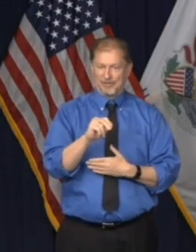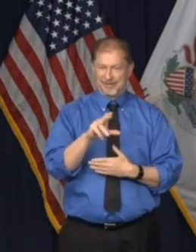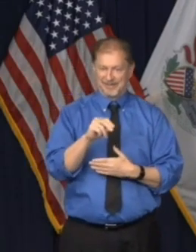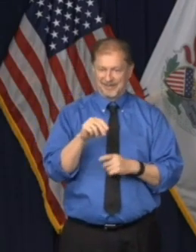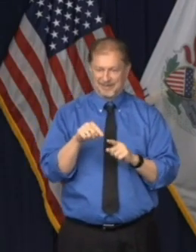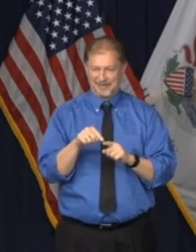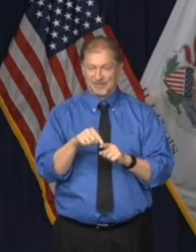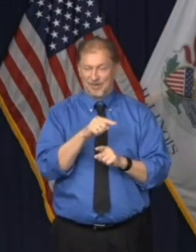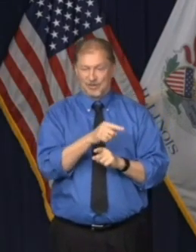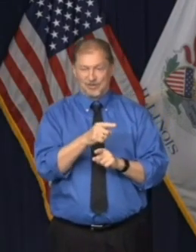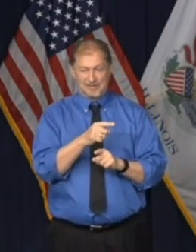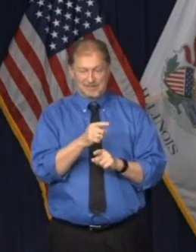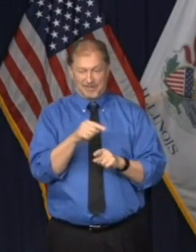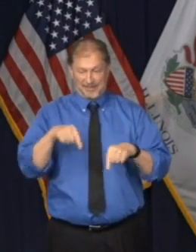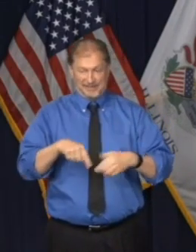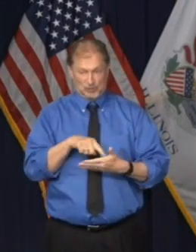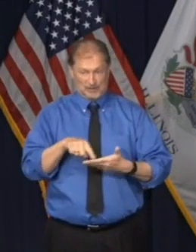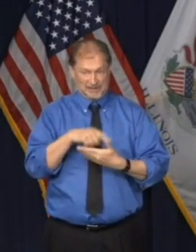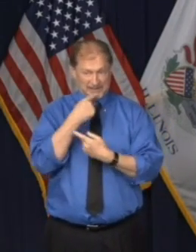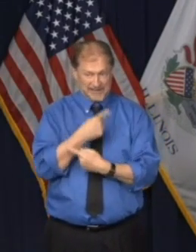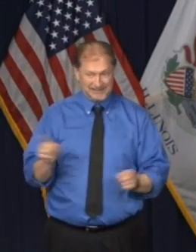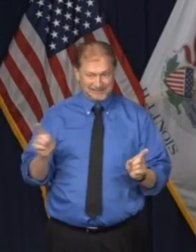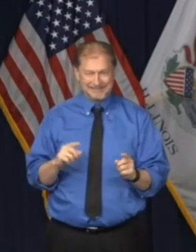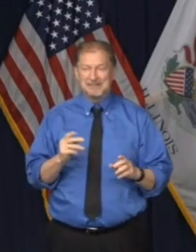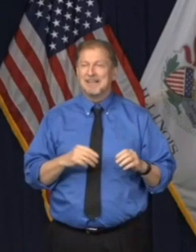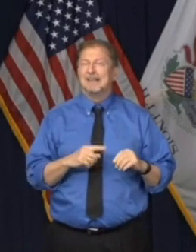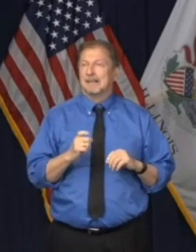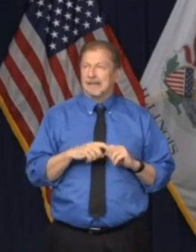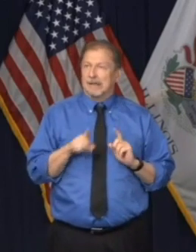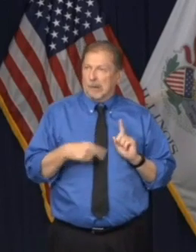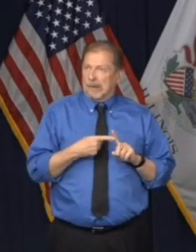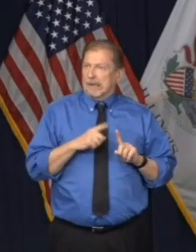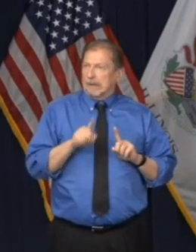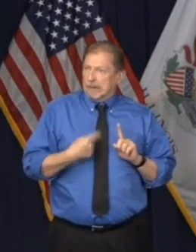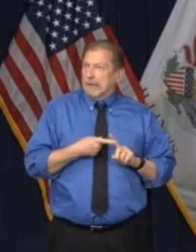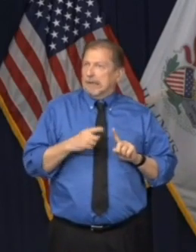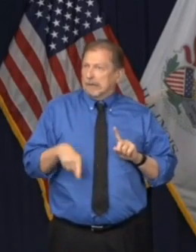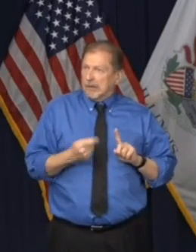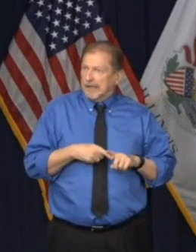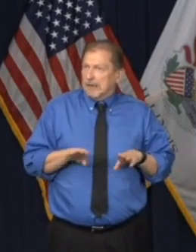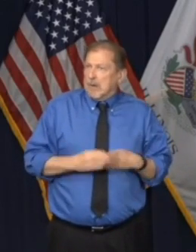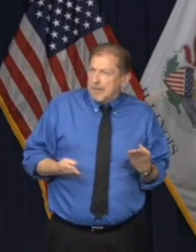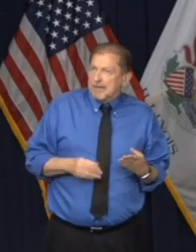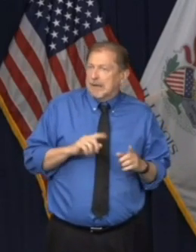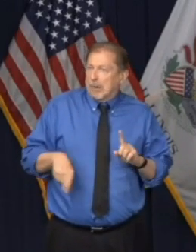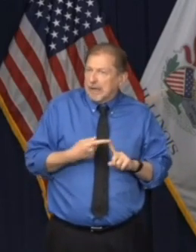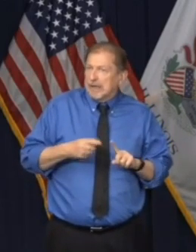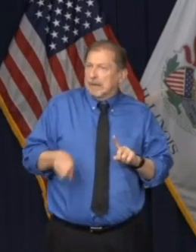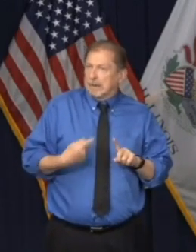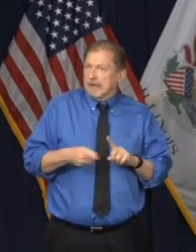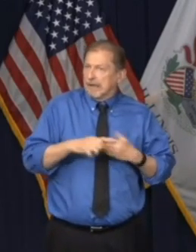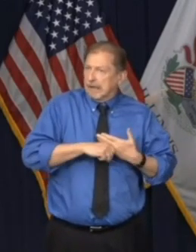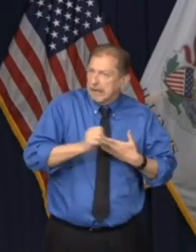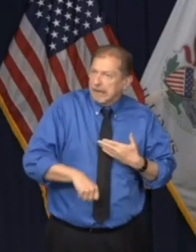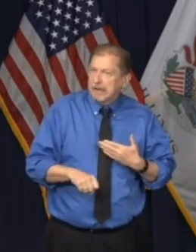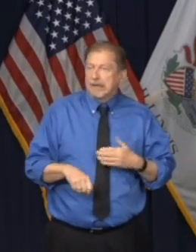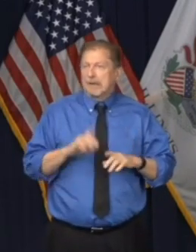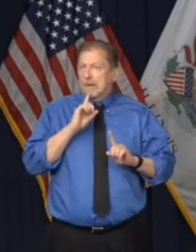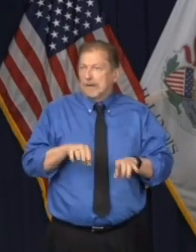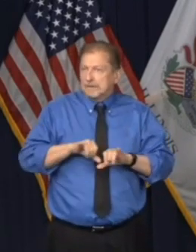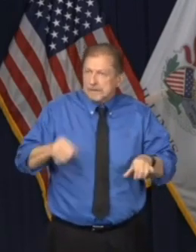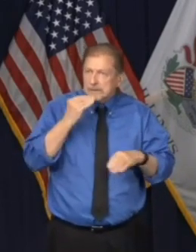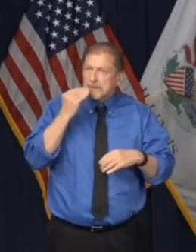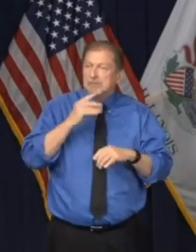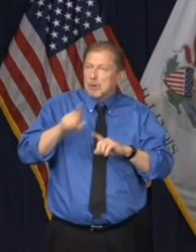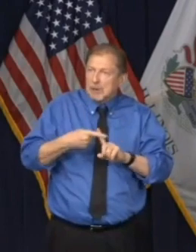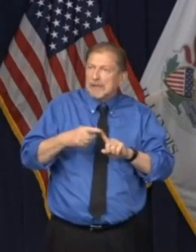changed, altered, whatever your plan is? Again, a lot of this has to do with looking at every aspect of the order and seeing all the things that we might change. We're